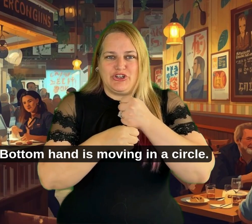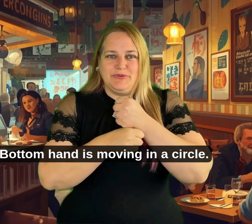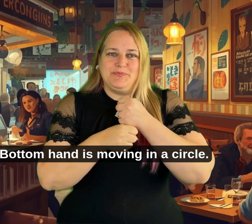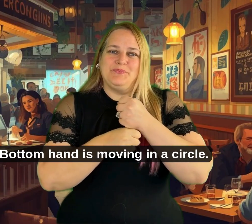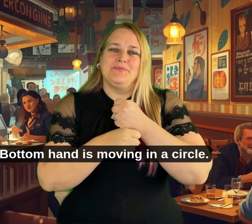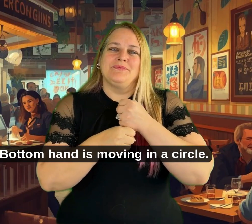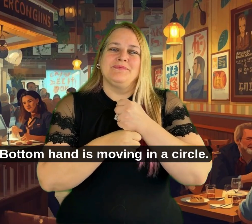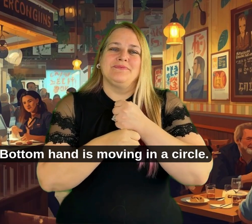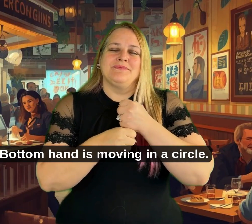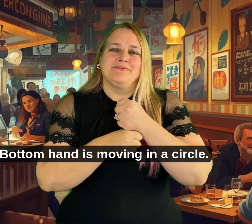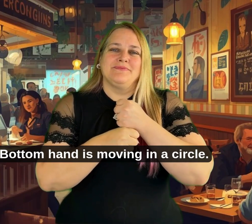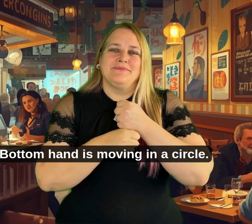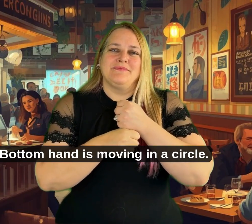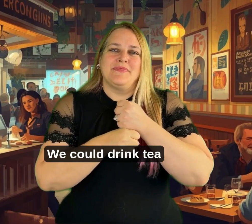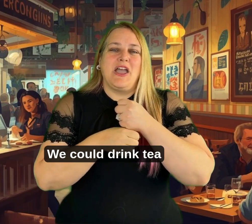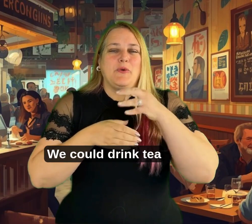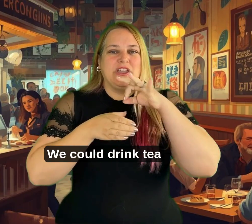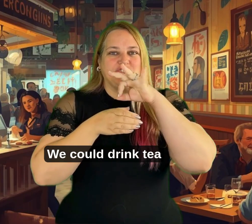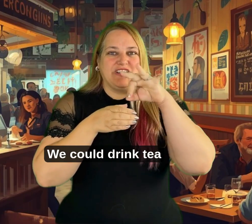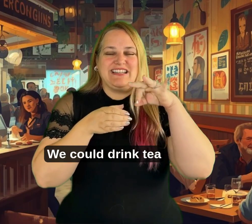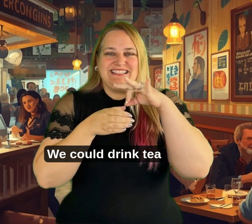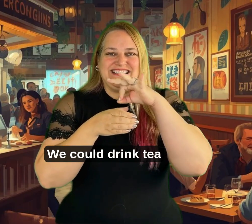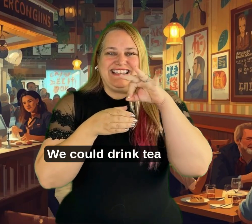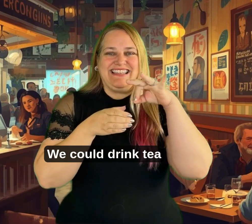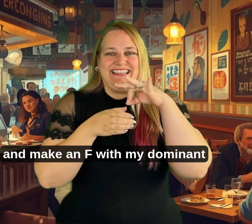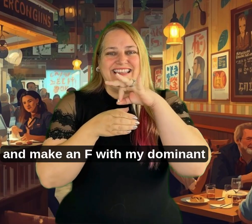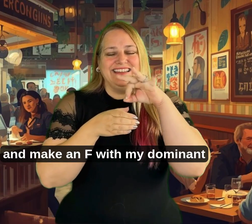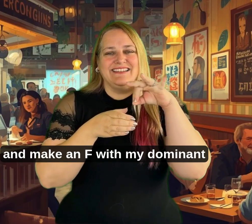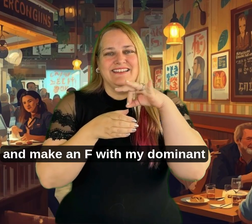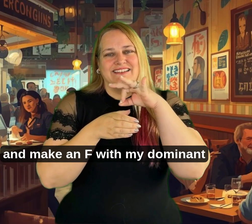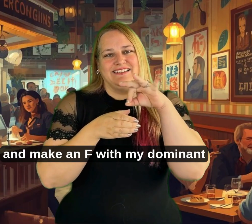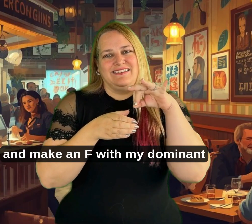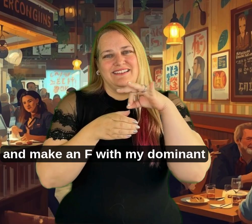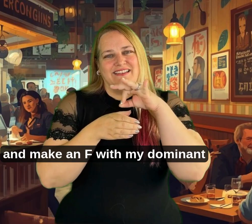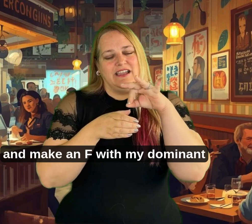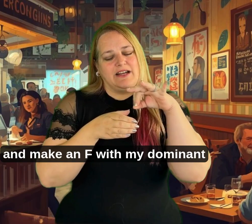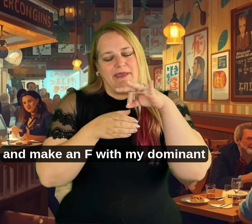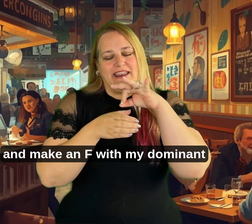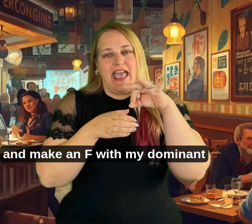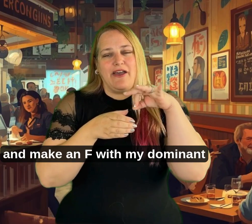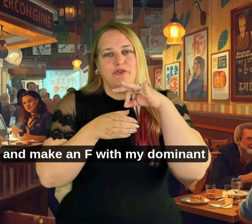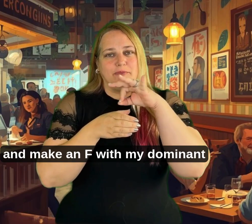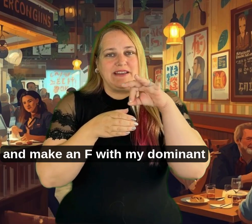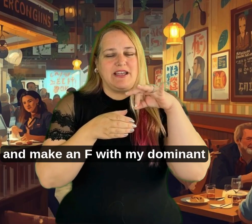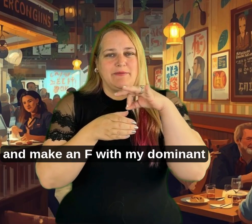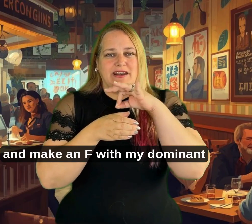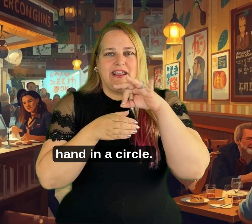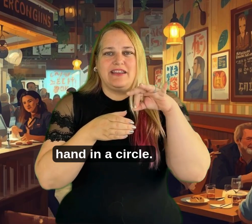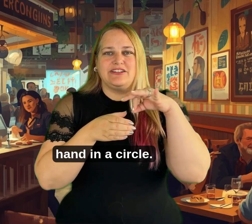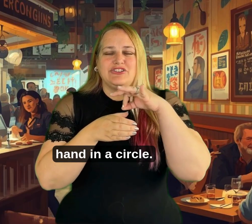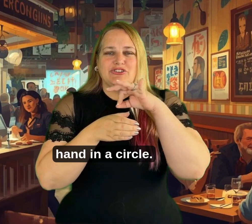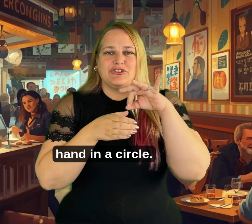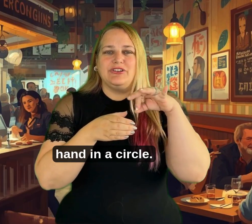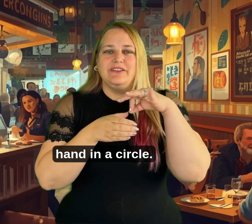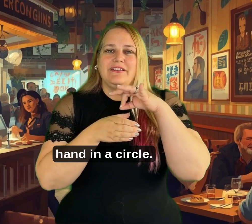circle. We could drink tea. I'm going to make an F with my dominant hand in a circle.